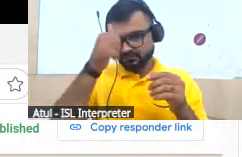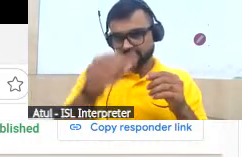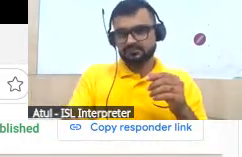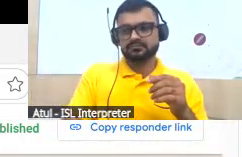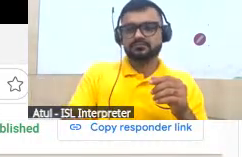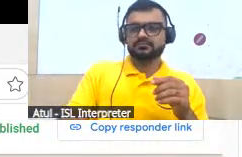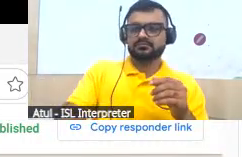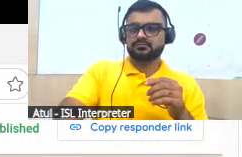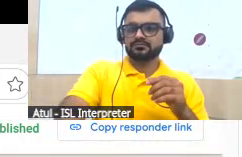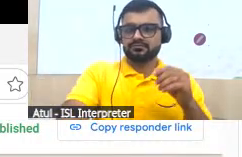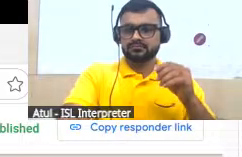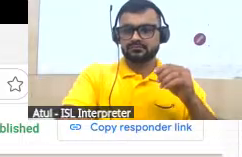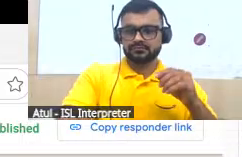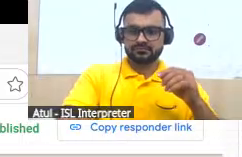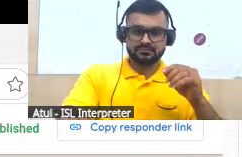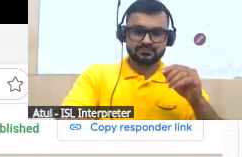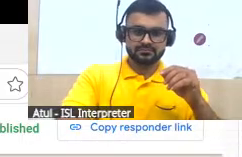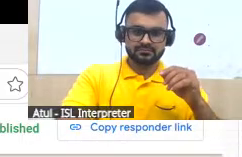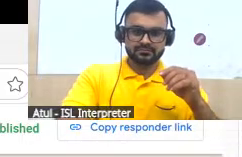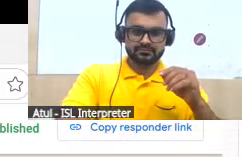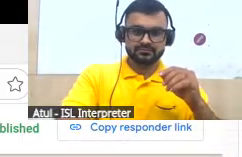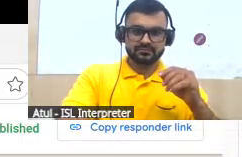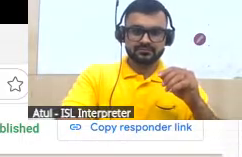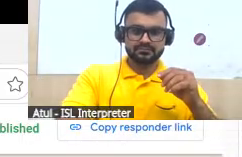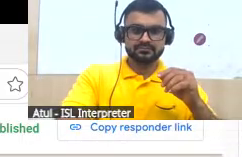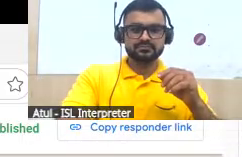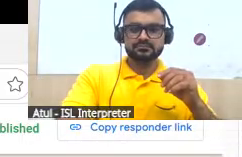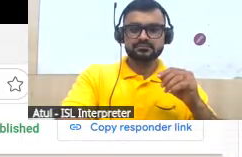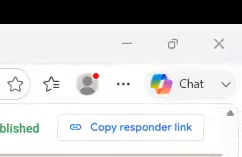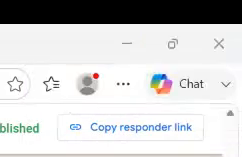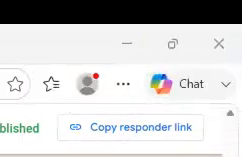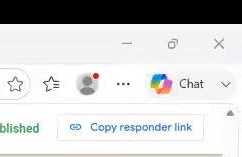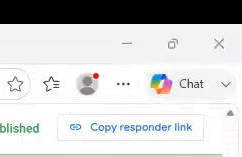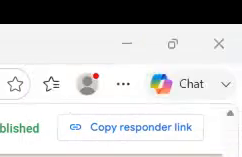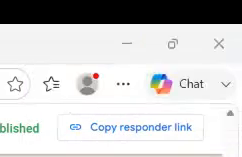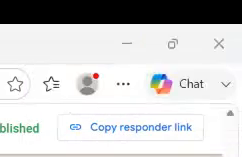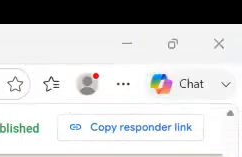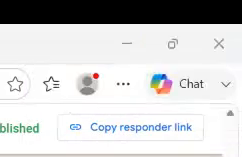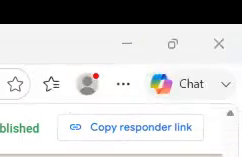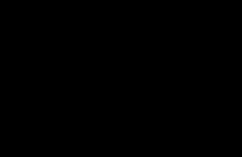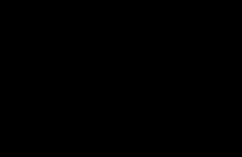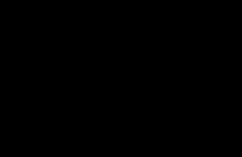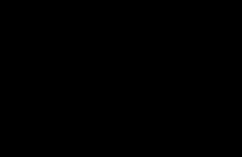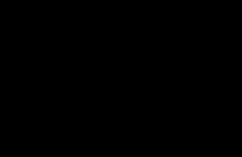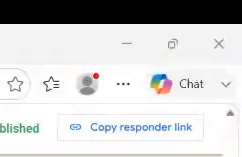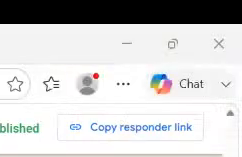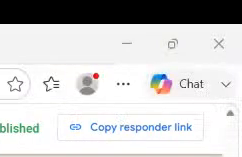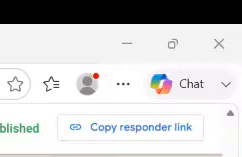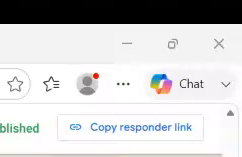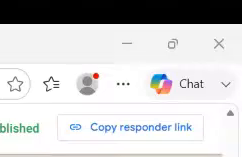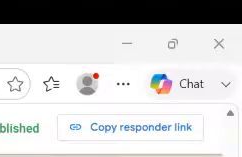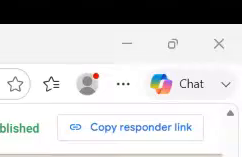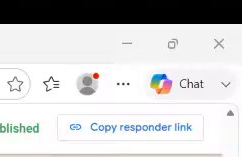so that instructions are clear in each language.